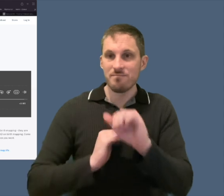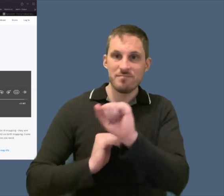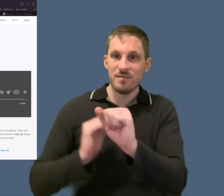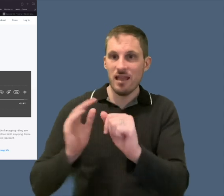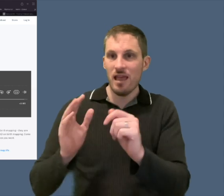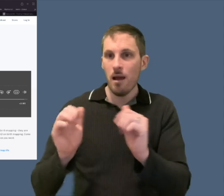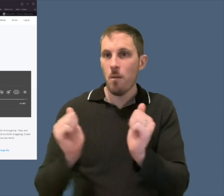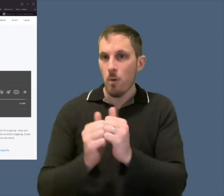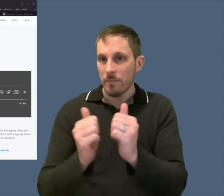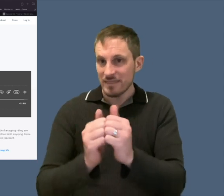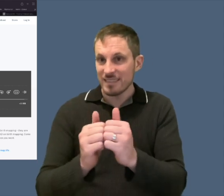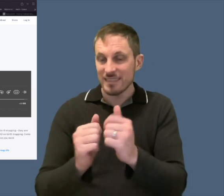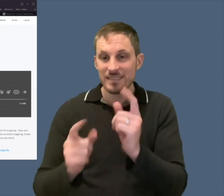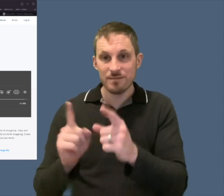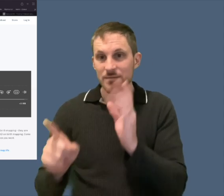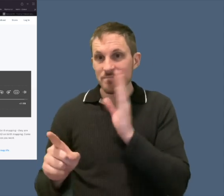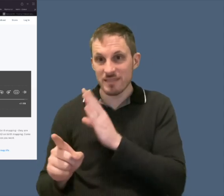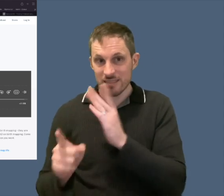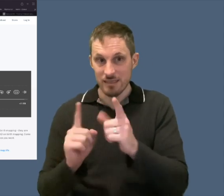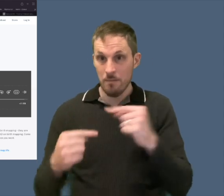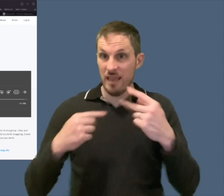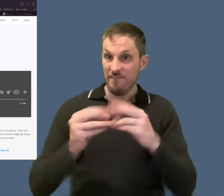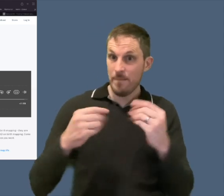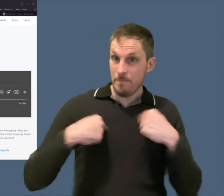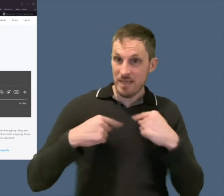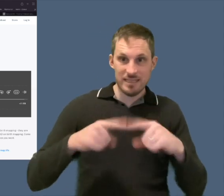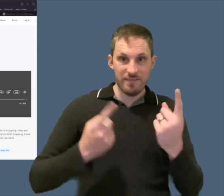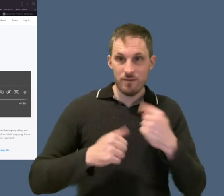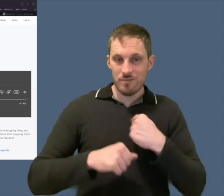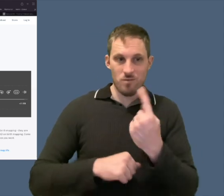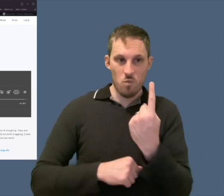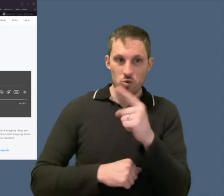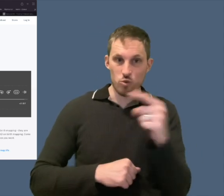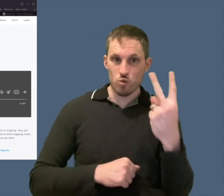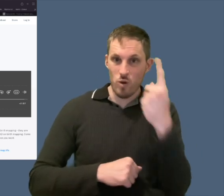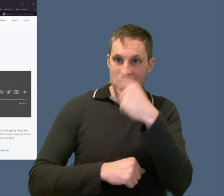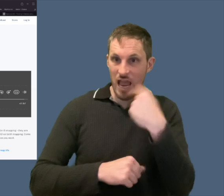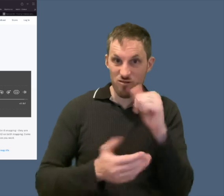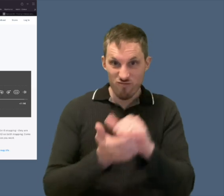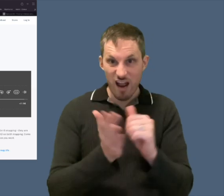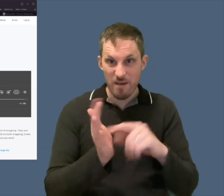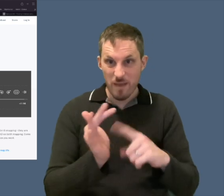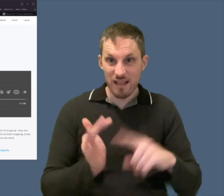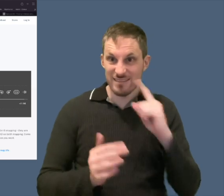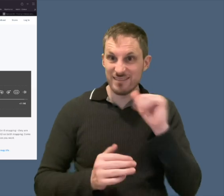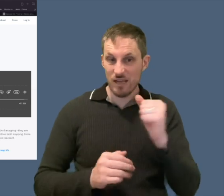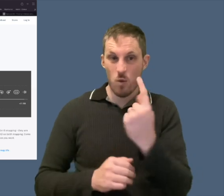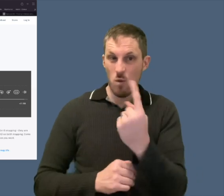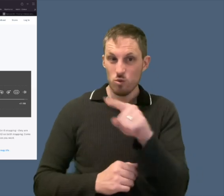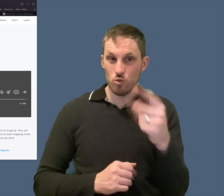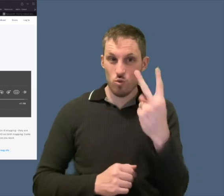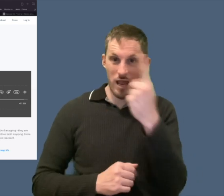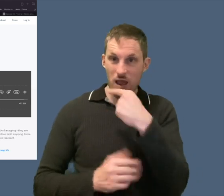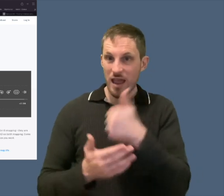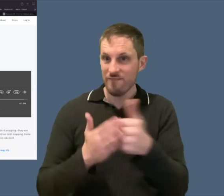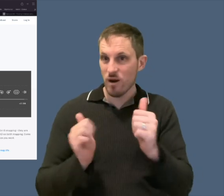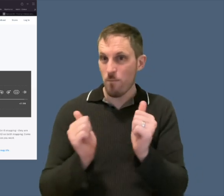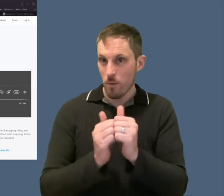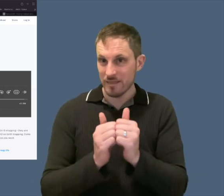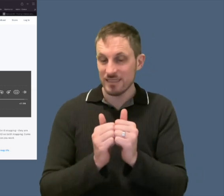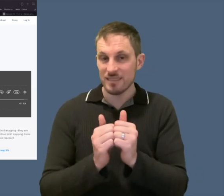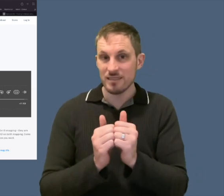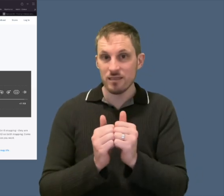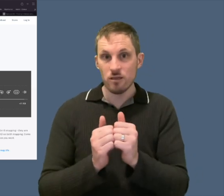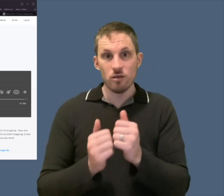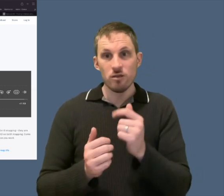a natal appointment with me or Mel, it's 1 to 2 hours, right? Am I right, Mel? Like, yeah, Mel's nodding, right? 1 to 2 hours every appointment. You're lucky